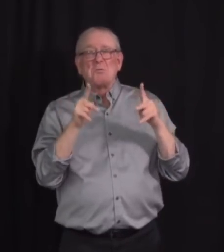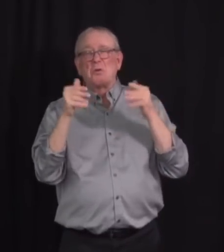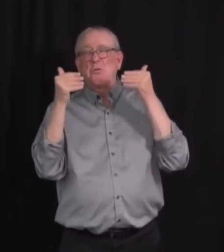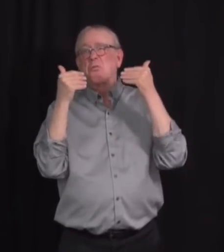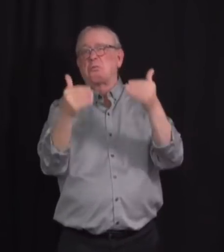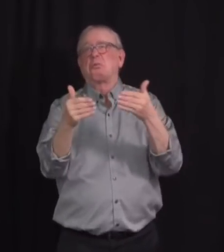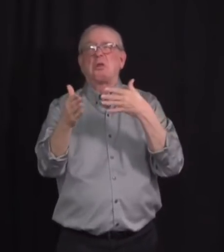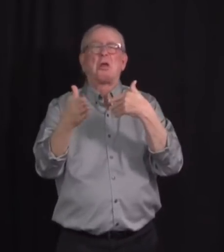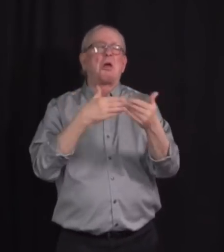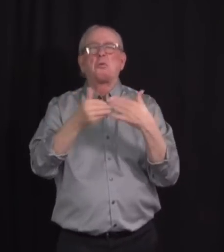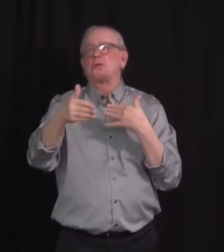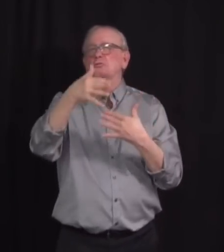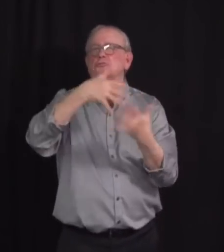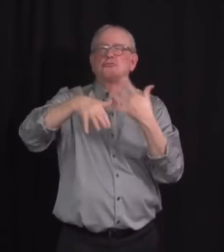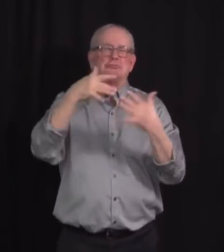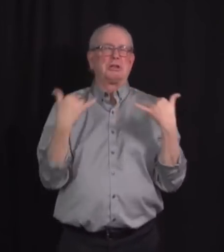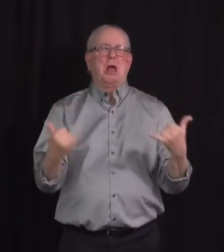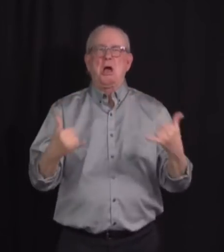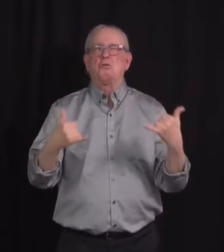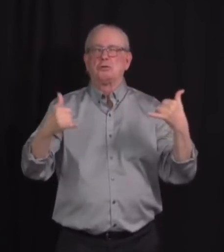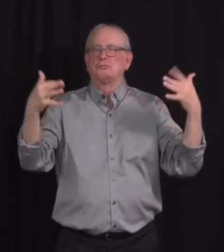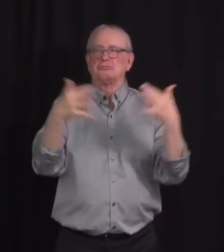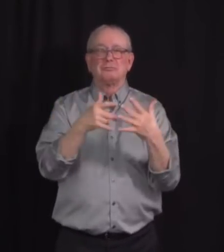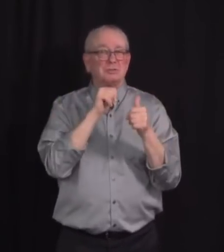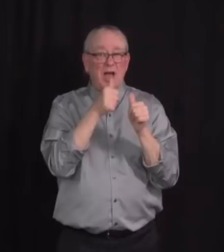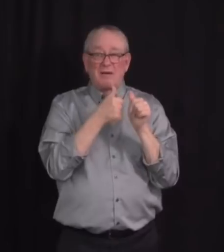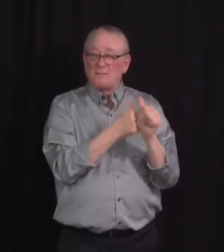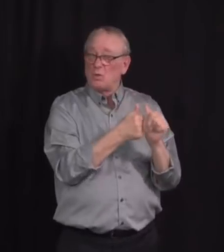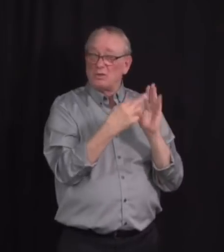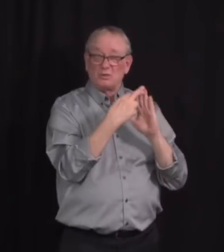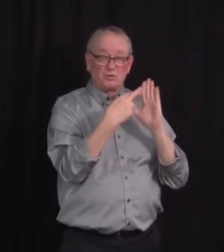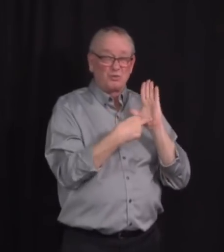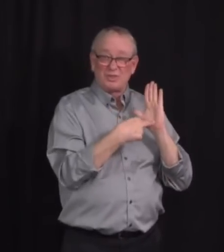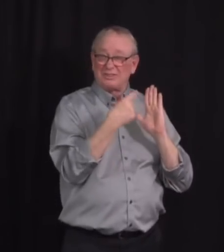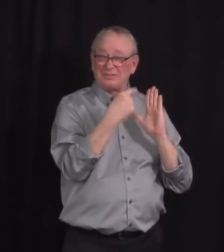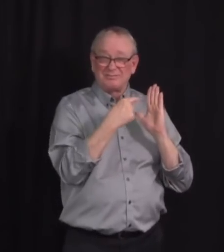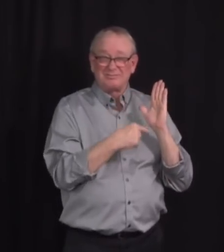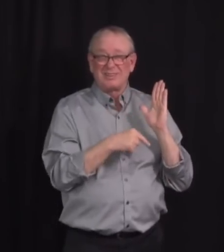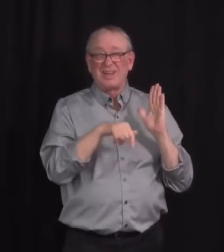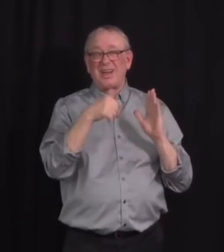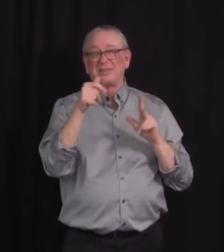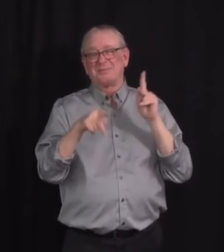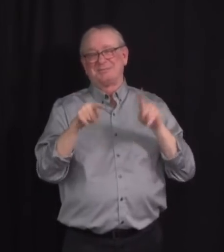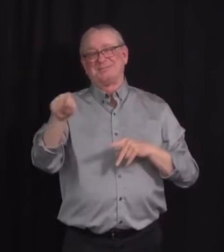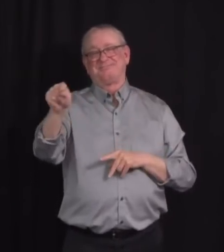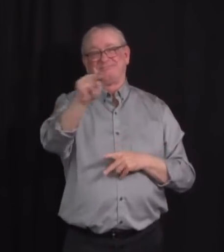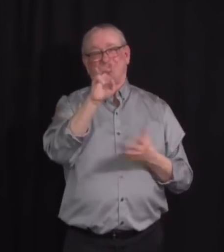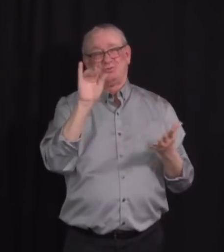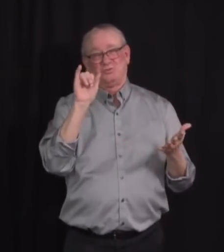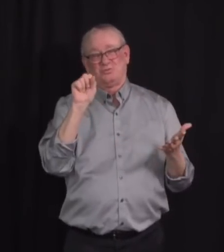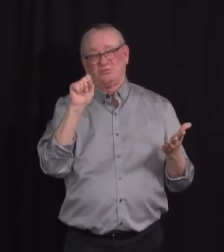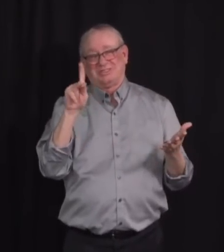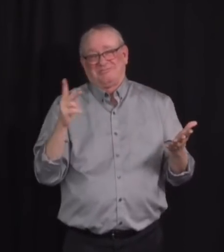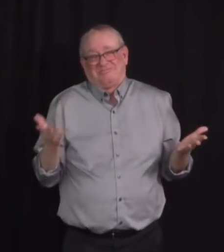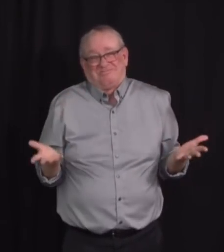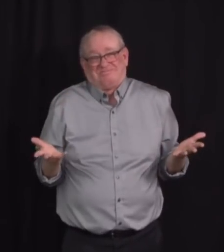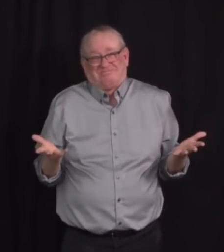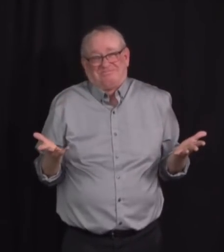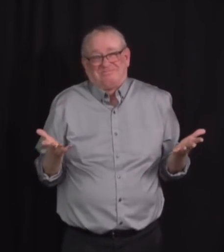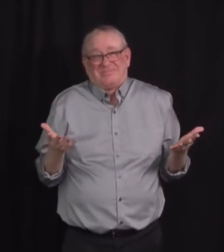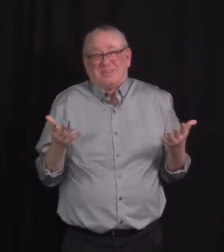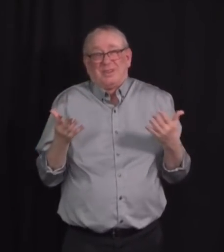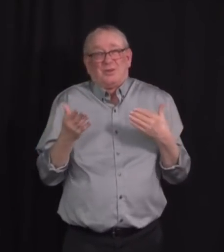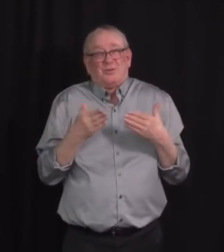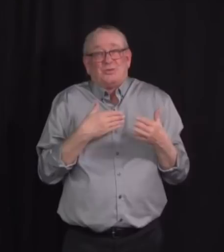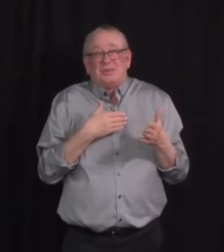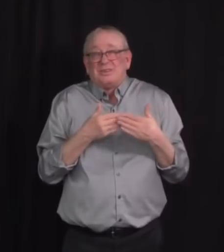their household right now, that is against the rules, and it is putting others at risk. However, if we go forward with a